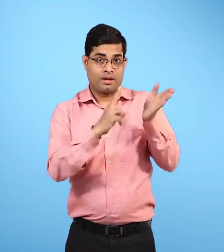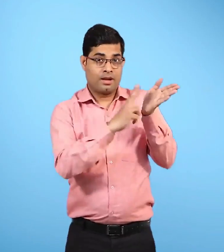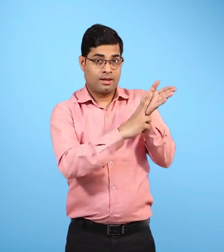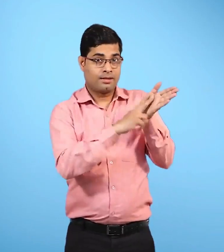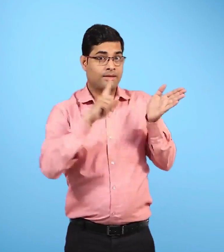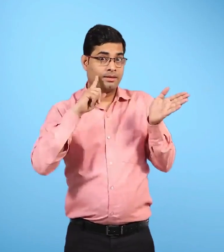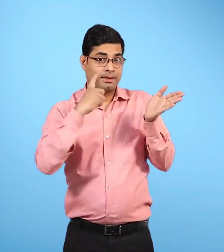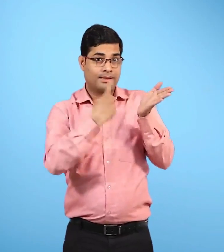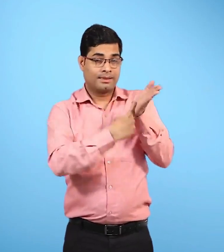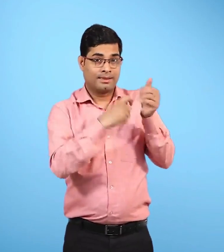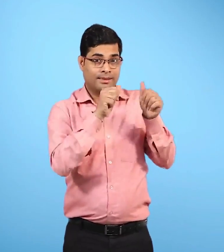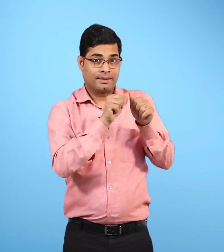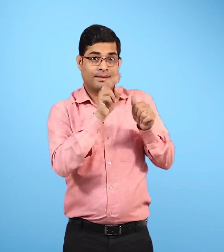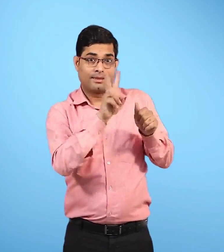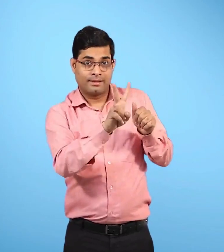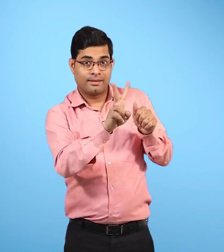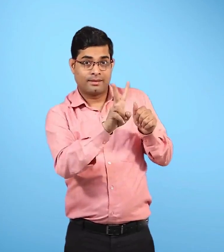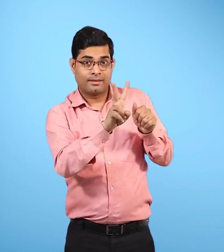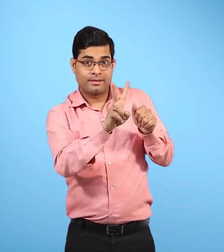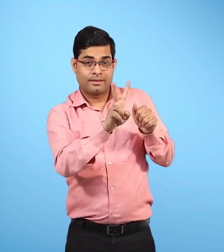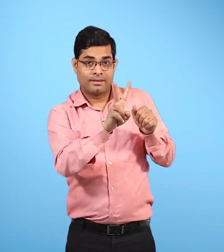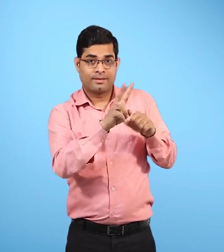Nirav is also called a chatterbox.